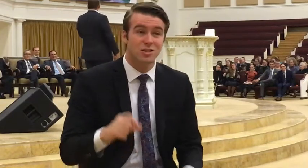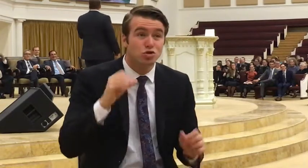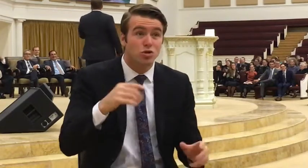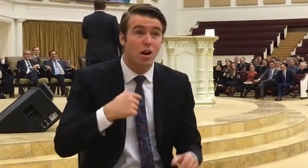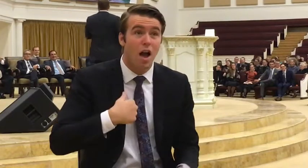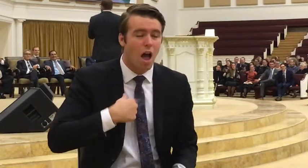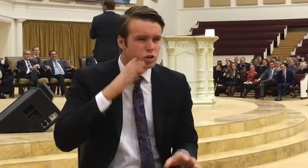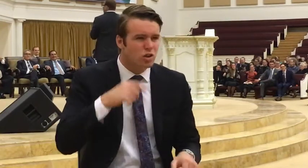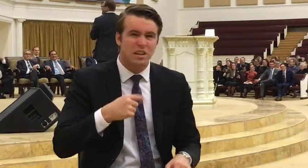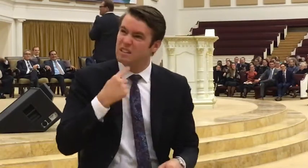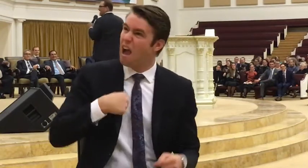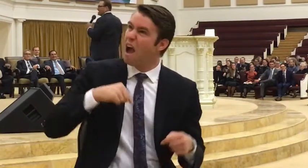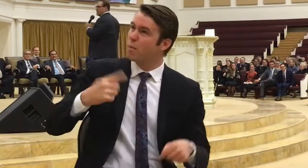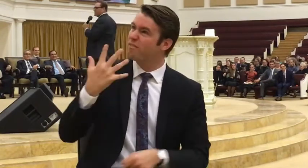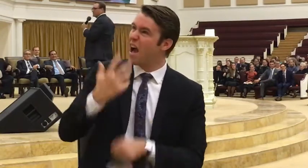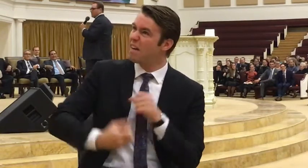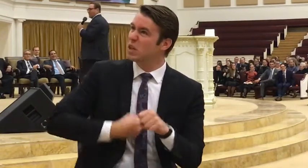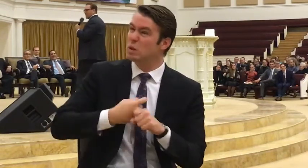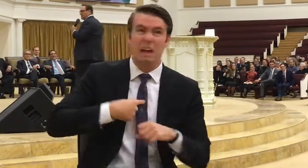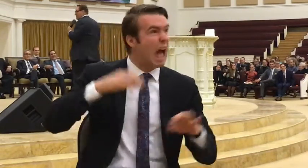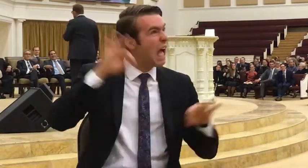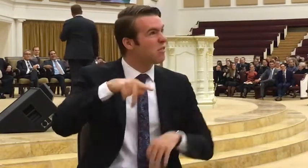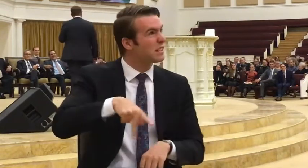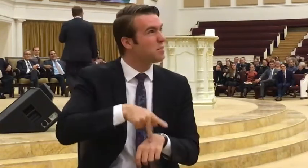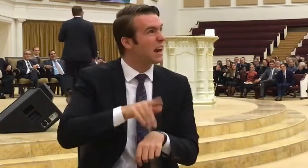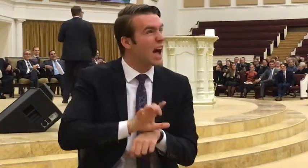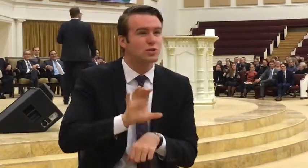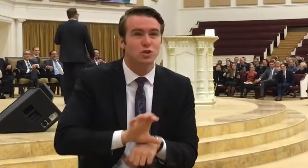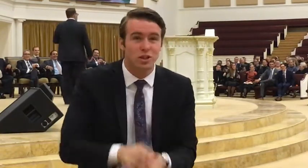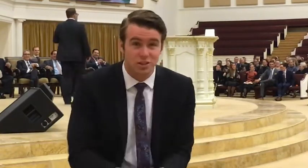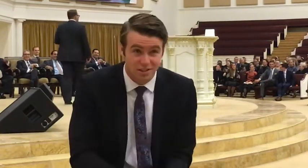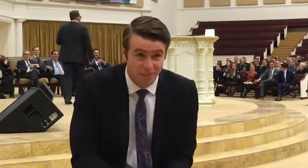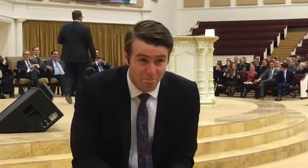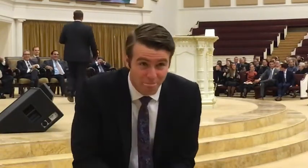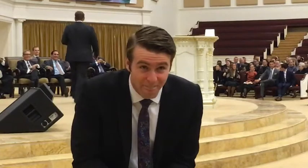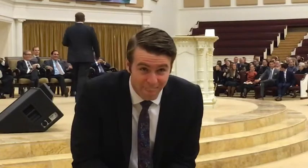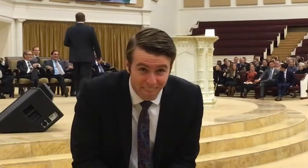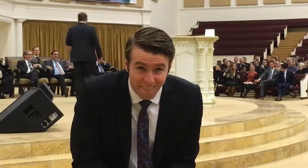He said, I've been coming here for 5 years. I didn't know this was a Pentecostal church.